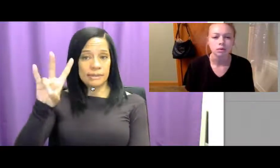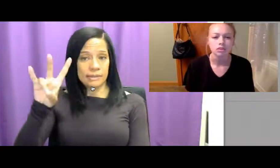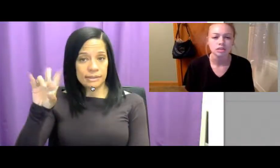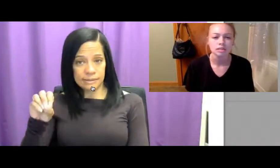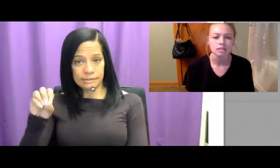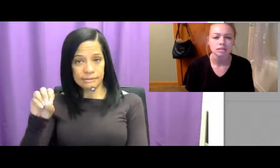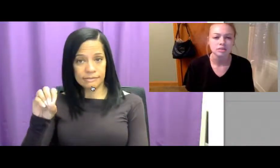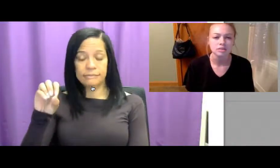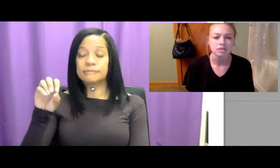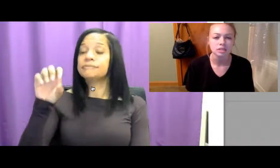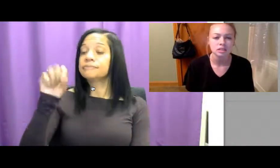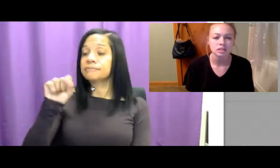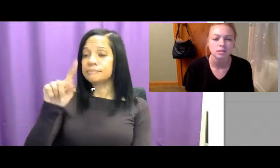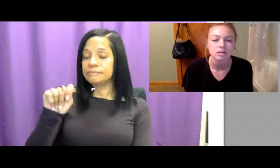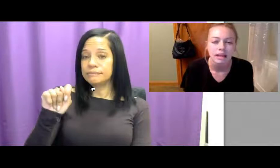My old address is